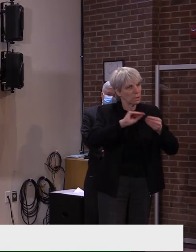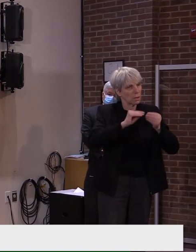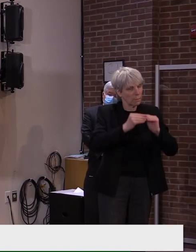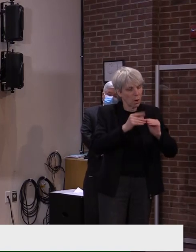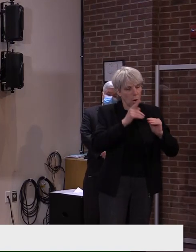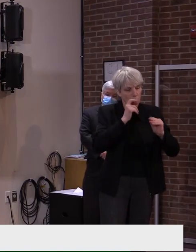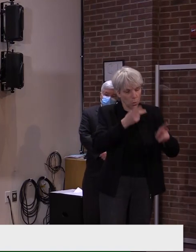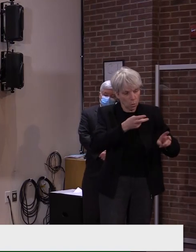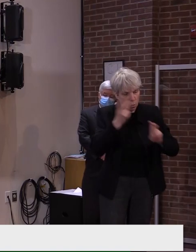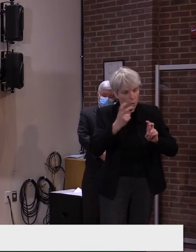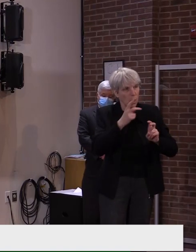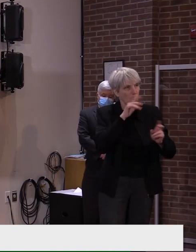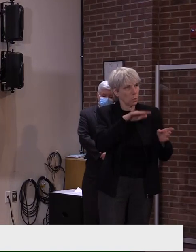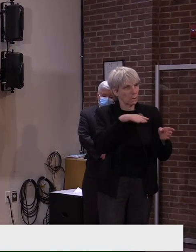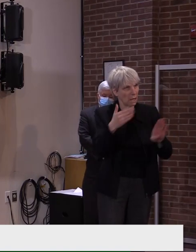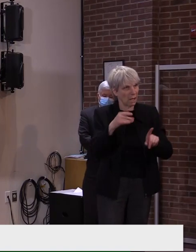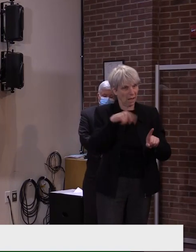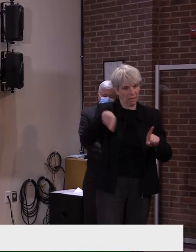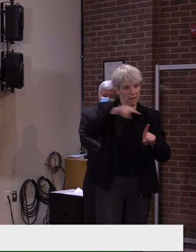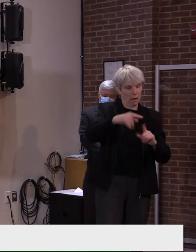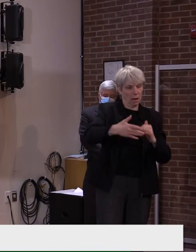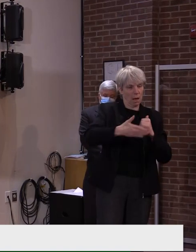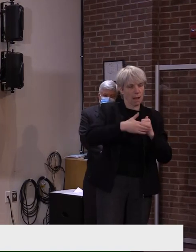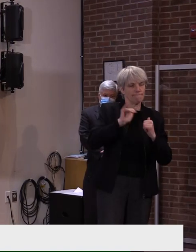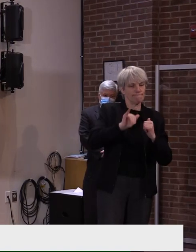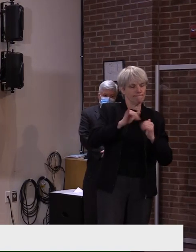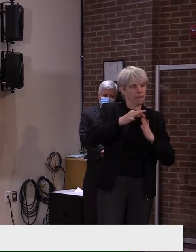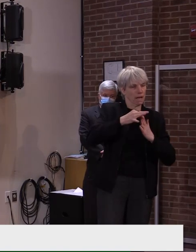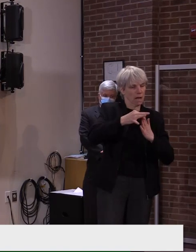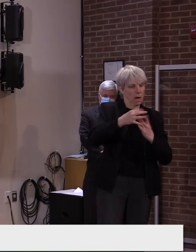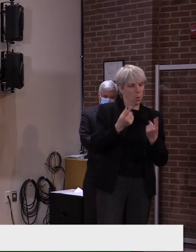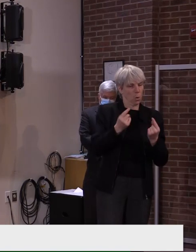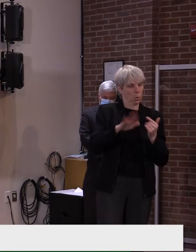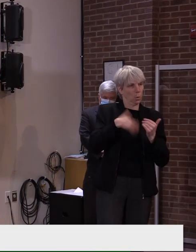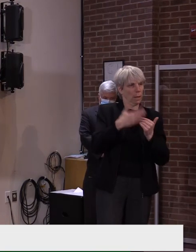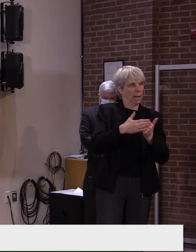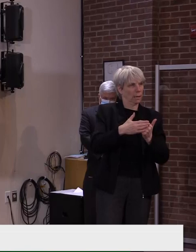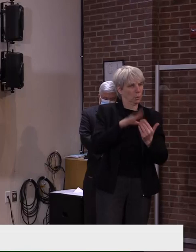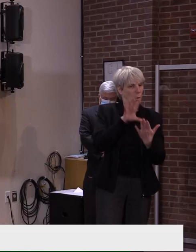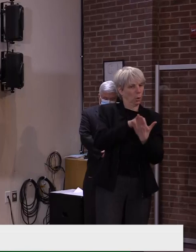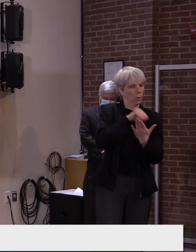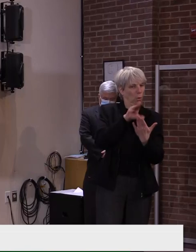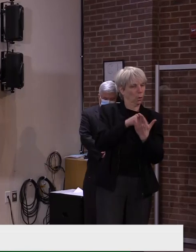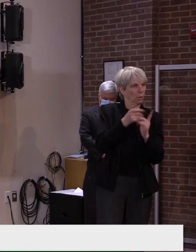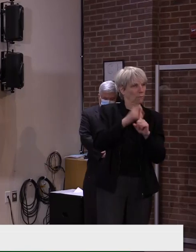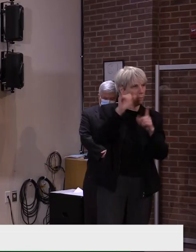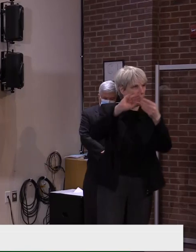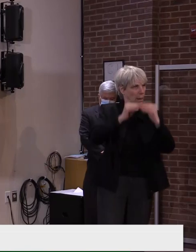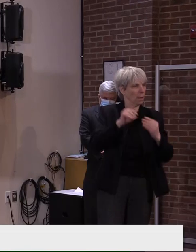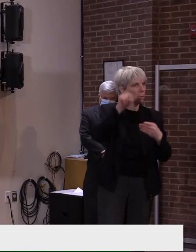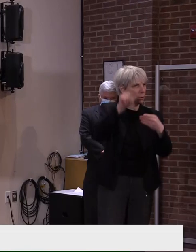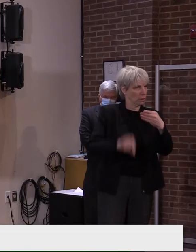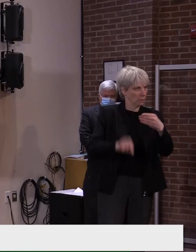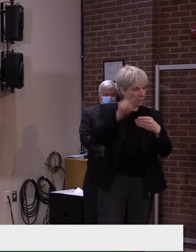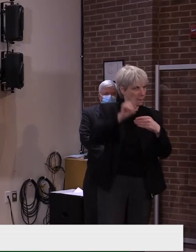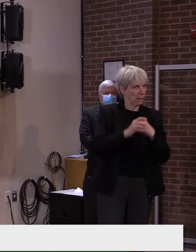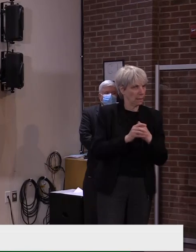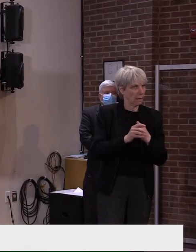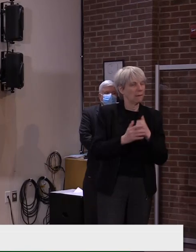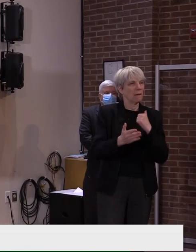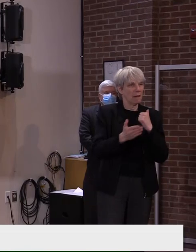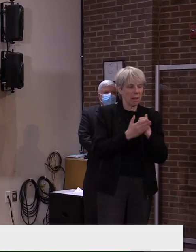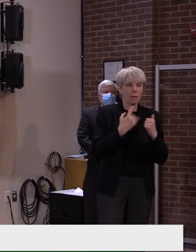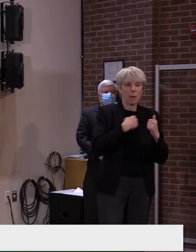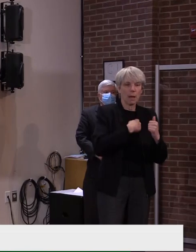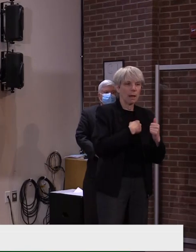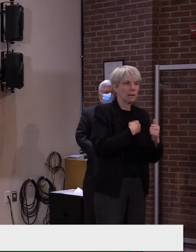now, drive our actions for protecting Vermonters from these terrible outcomes and preserving the capacity of our